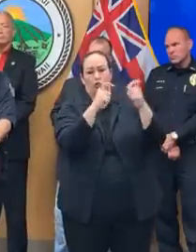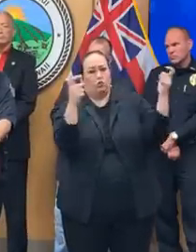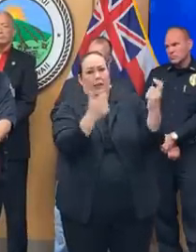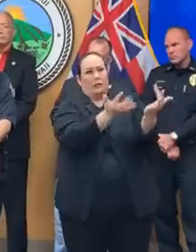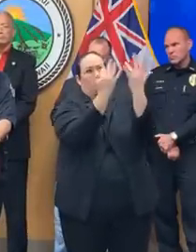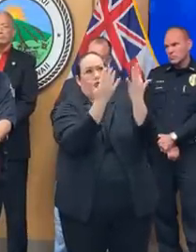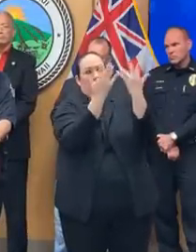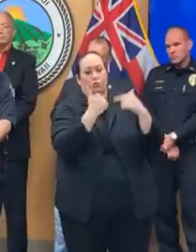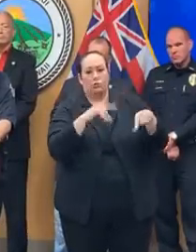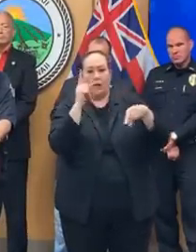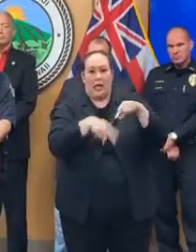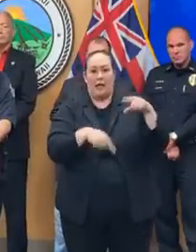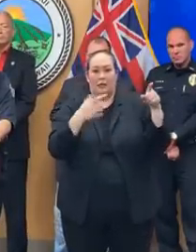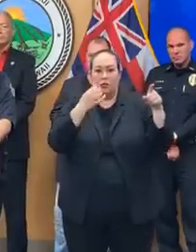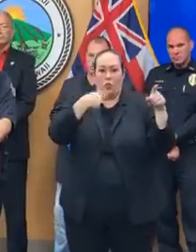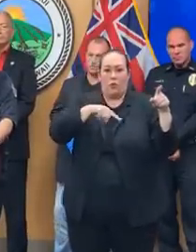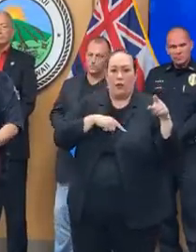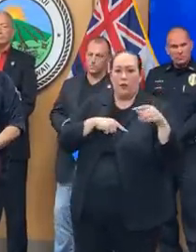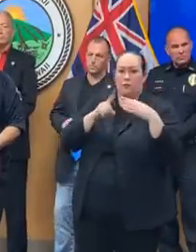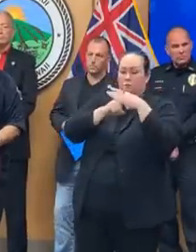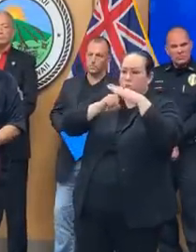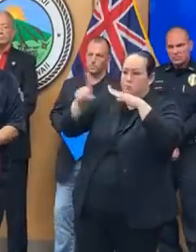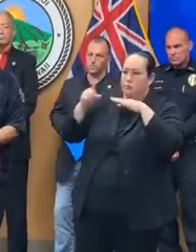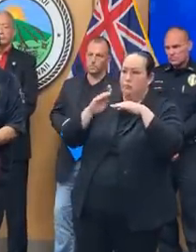sent out the evacuation notices.